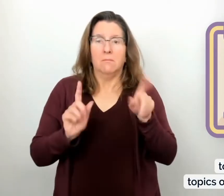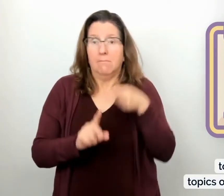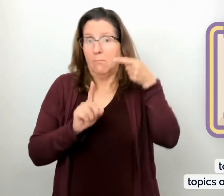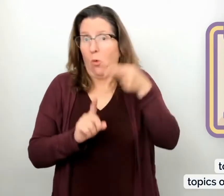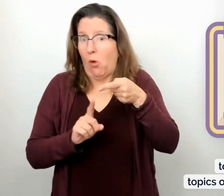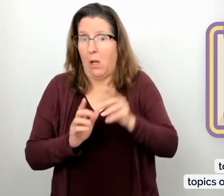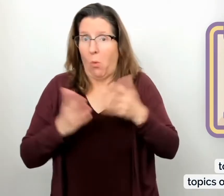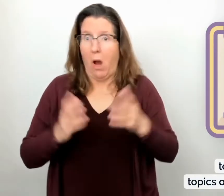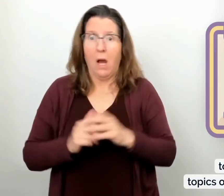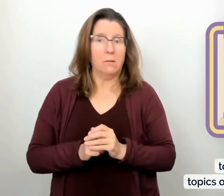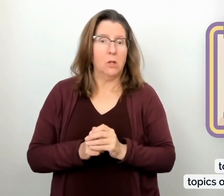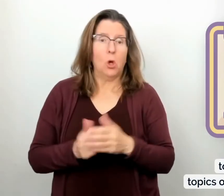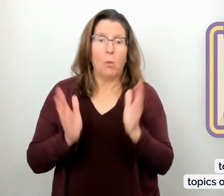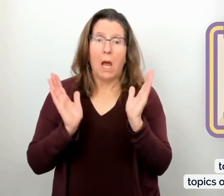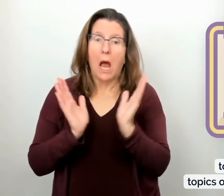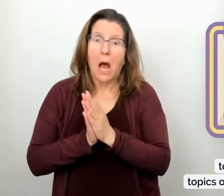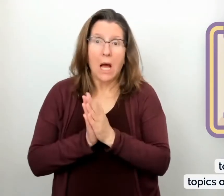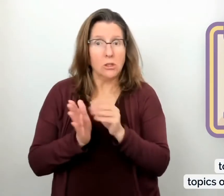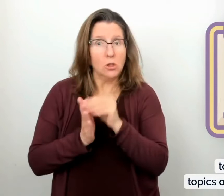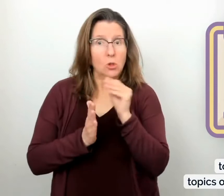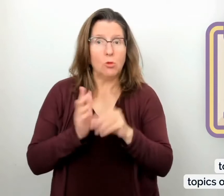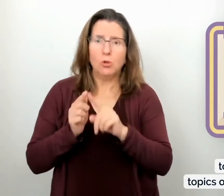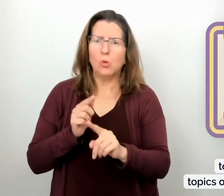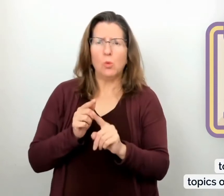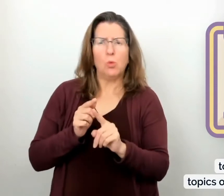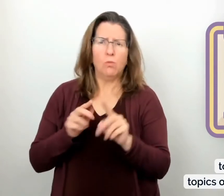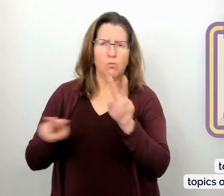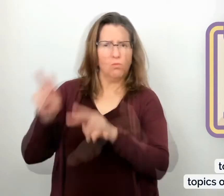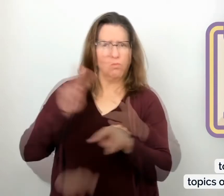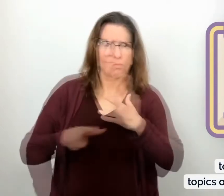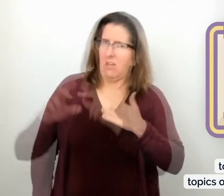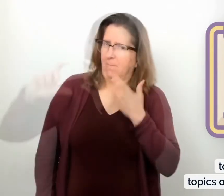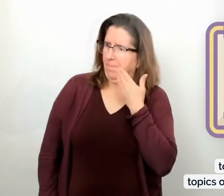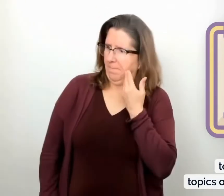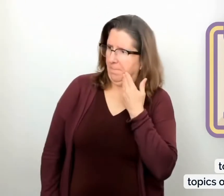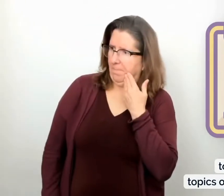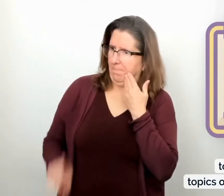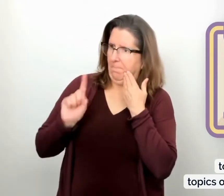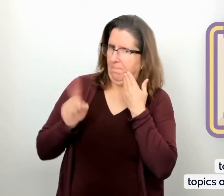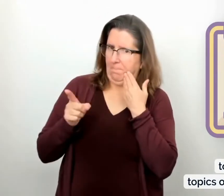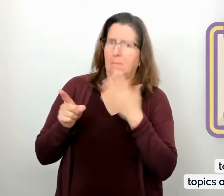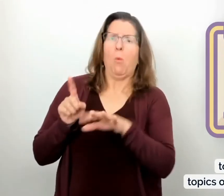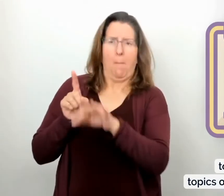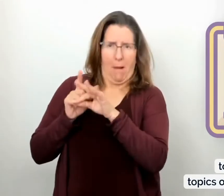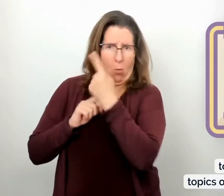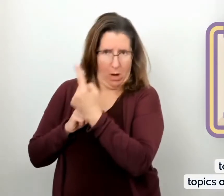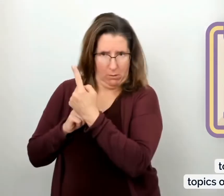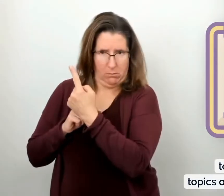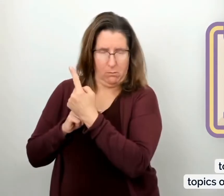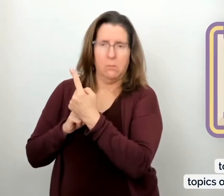So the students have some time to consider each choice before deciding. Sometimes you might ask them to complete